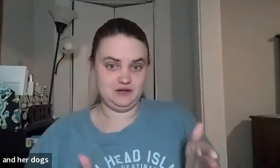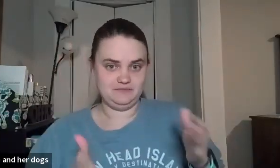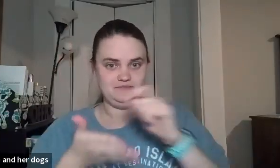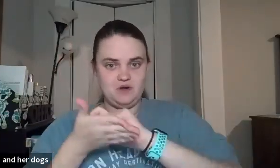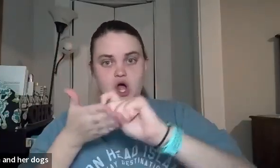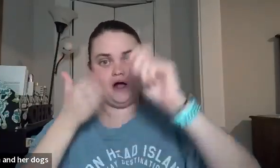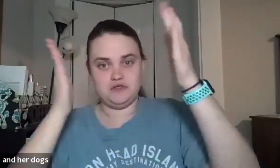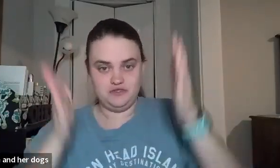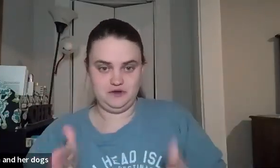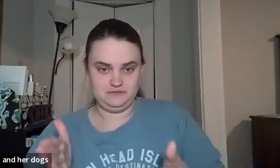writer, author.